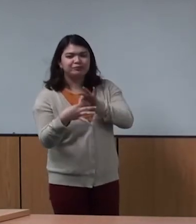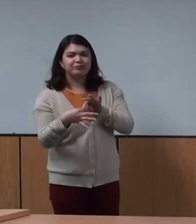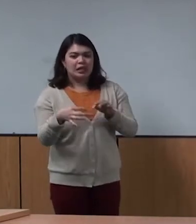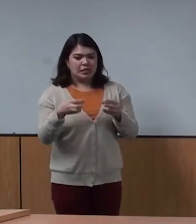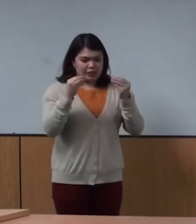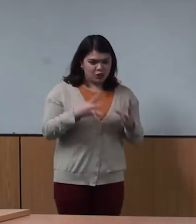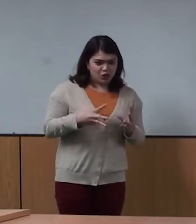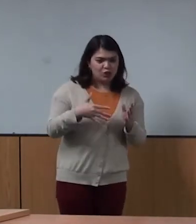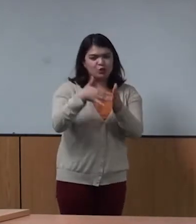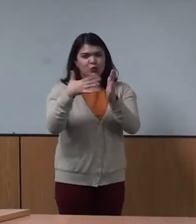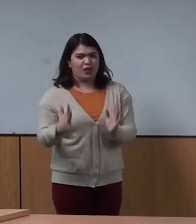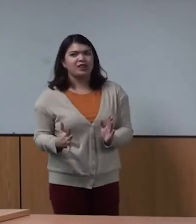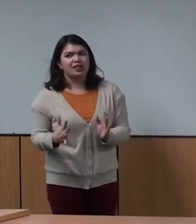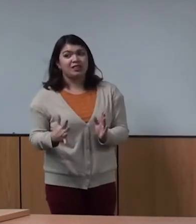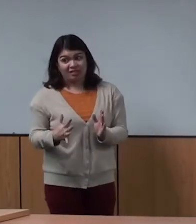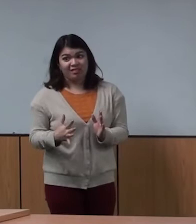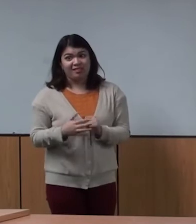student.